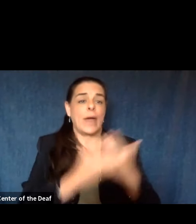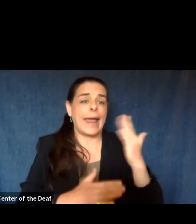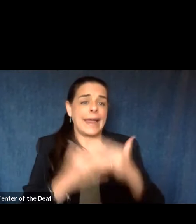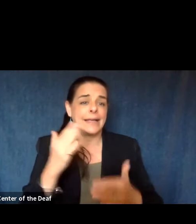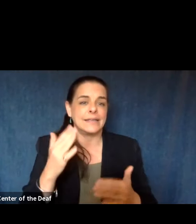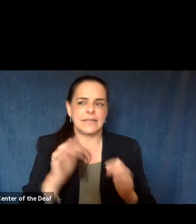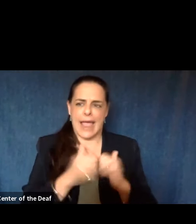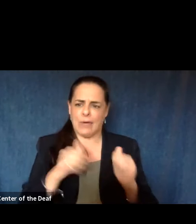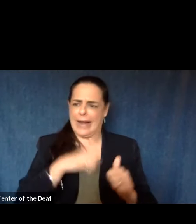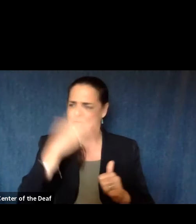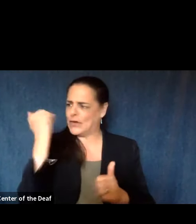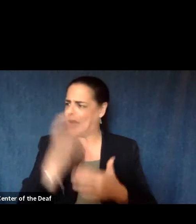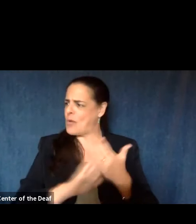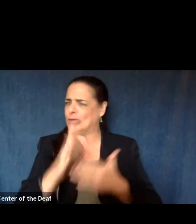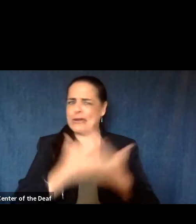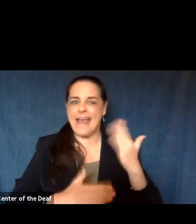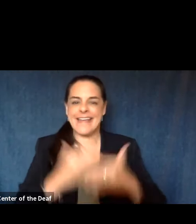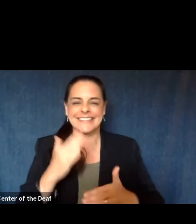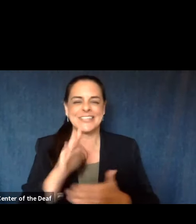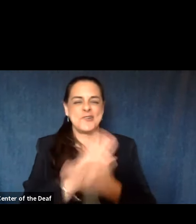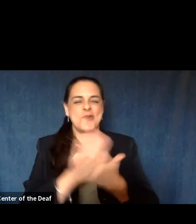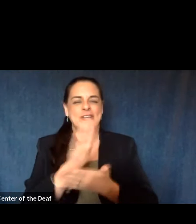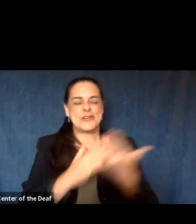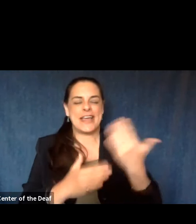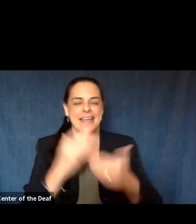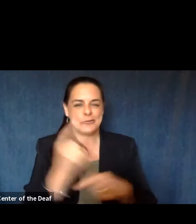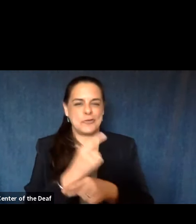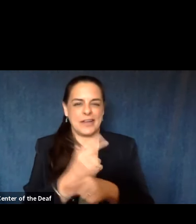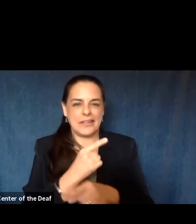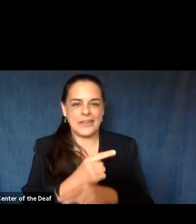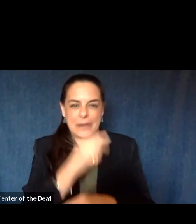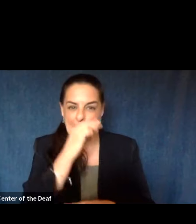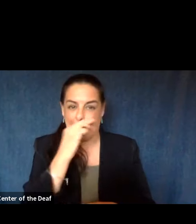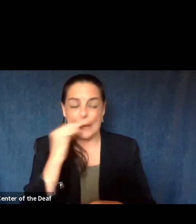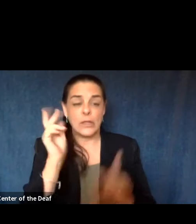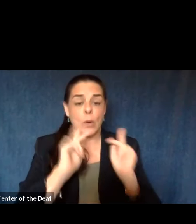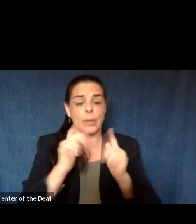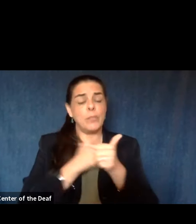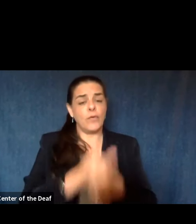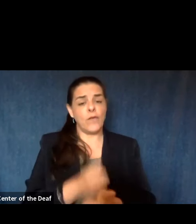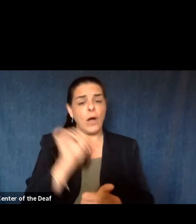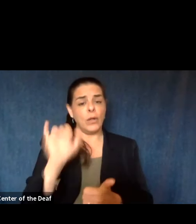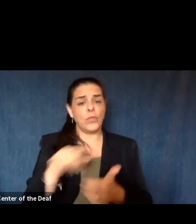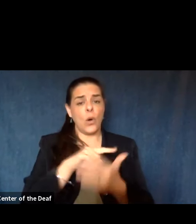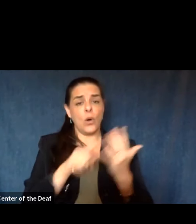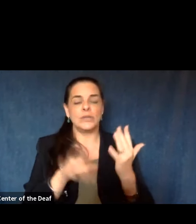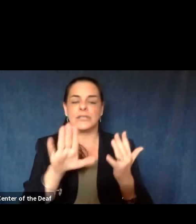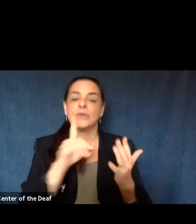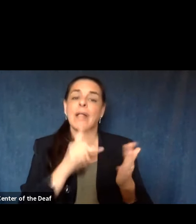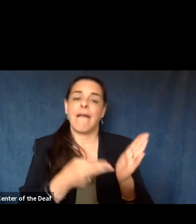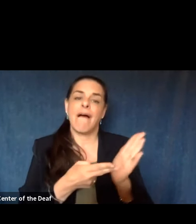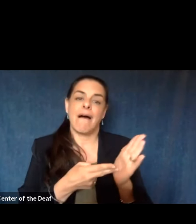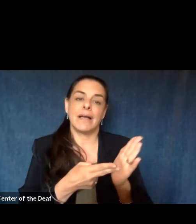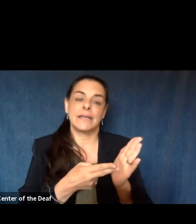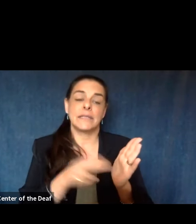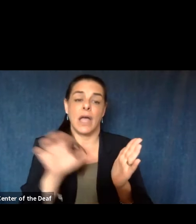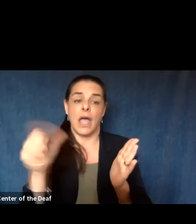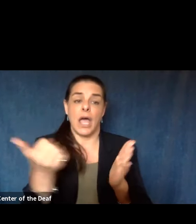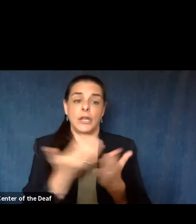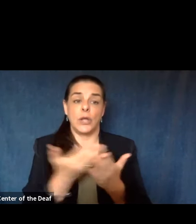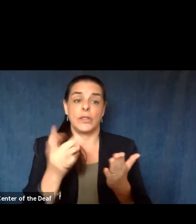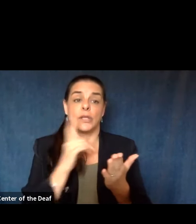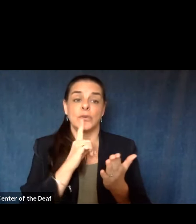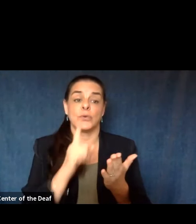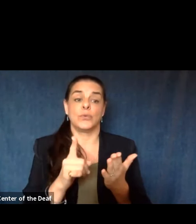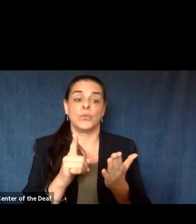can I forget that? Wash your hands regularly. So if people follow those guidelines, and I'll be honest, the other thing that would be really,